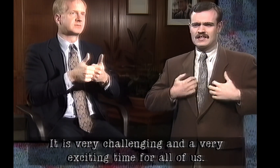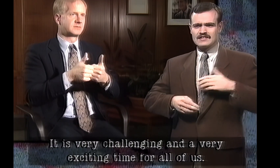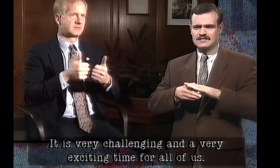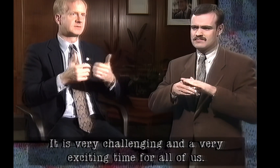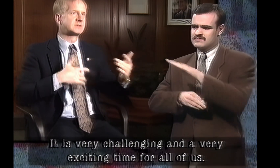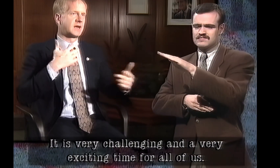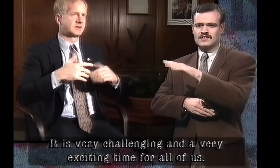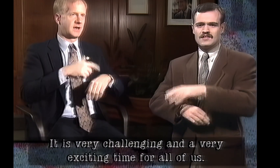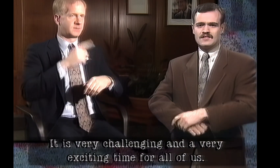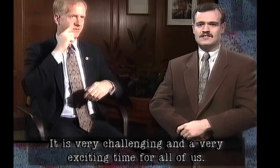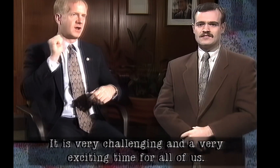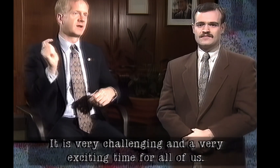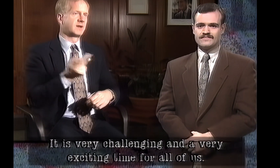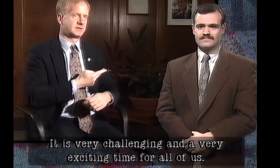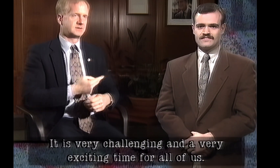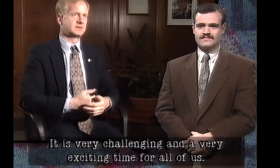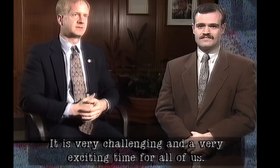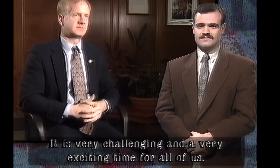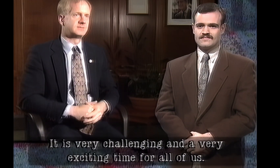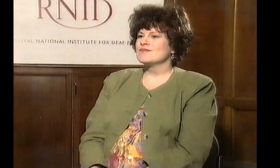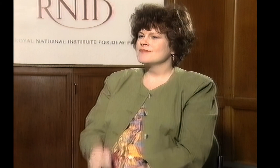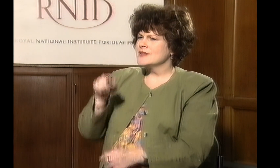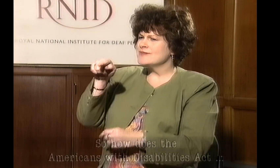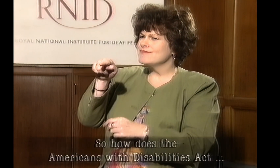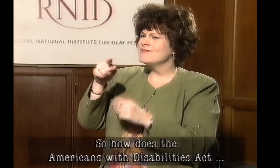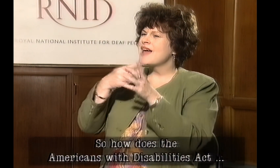very challenging, and it's a very exciting time for all of us.